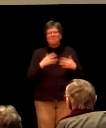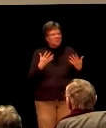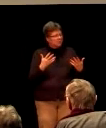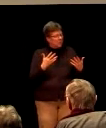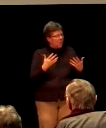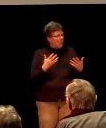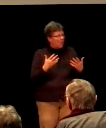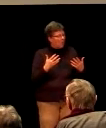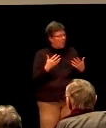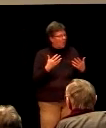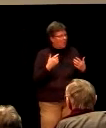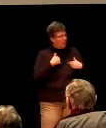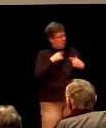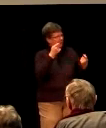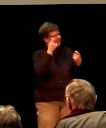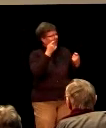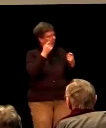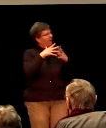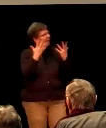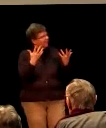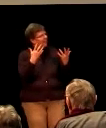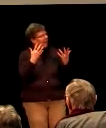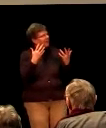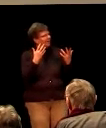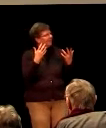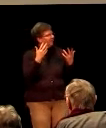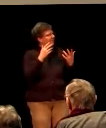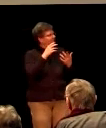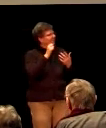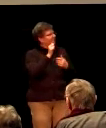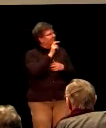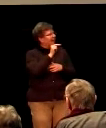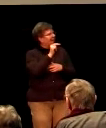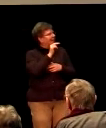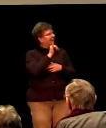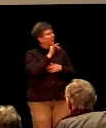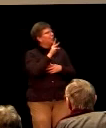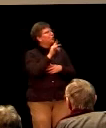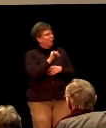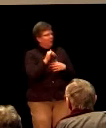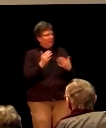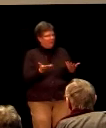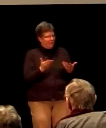So we're celebrating a whole lot of anniversaries here in this